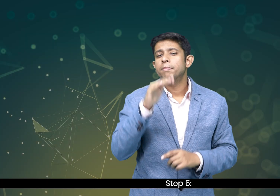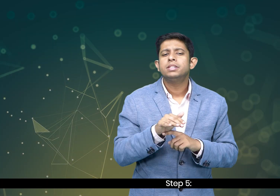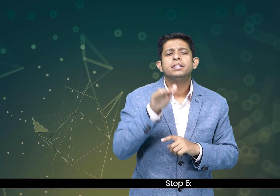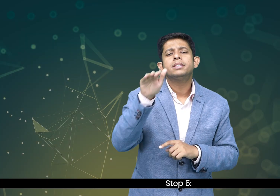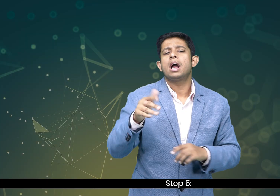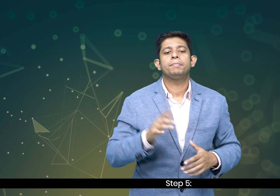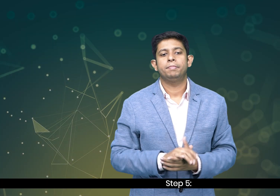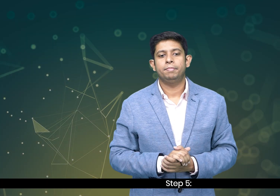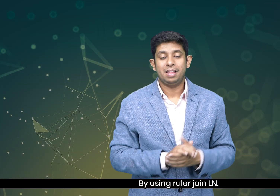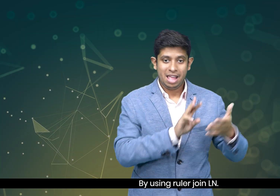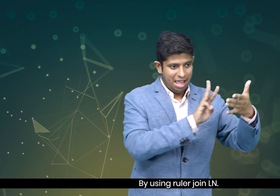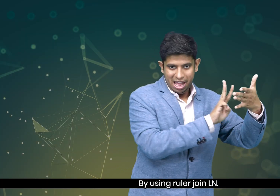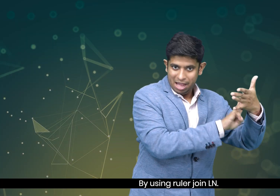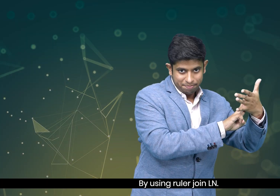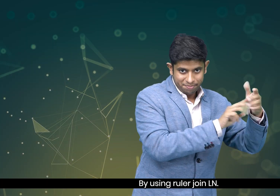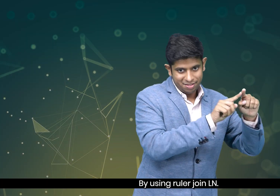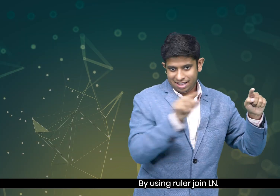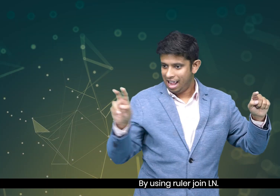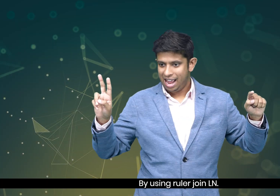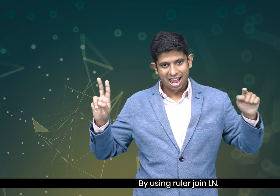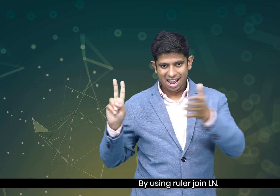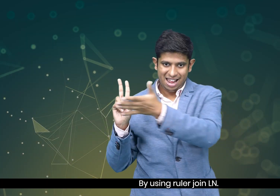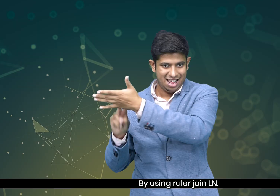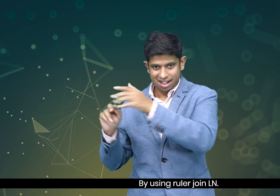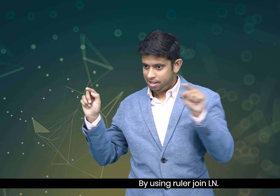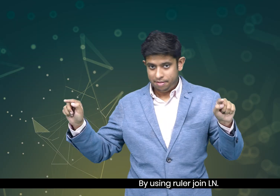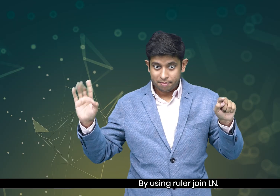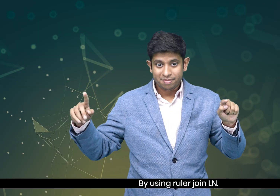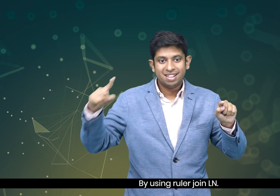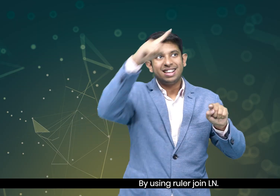Step 5. By using ruler, join LN.